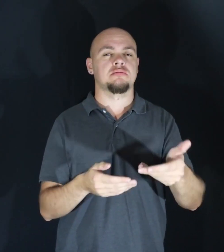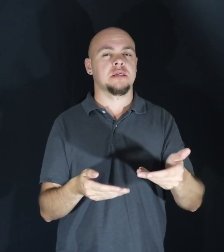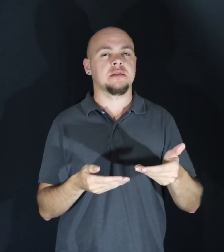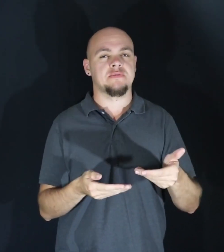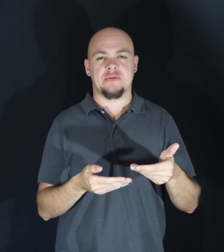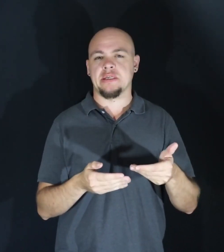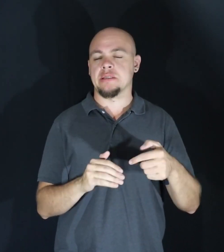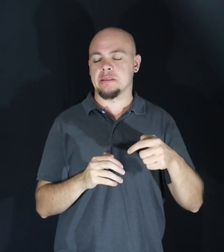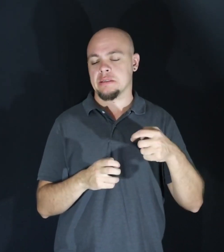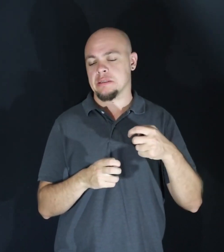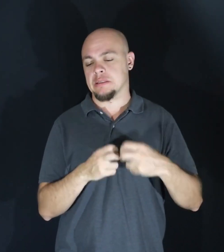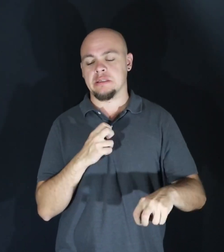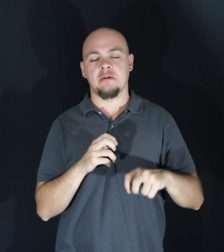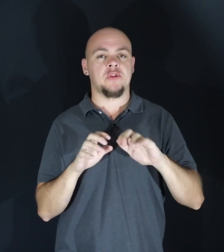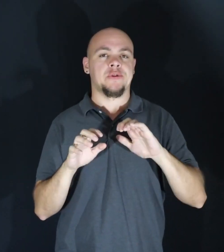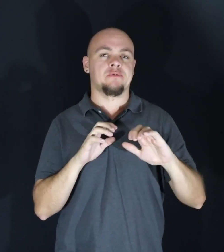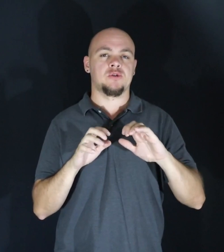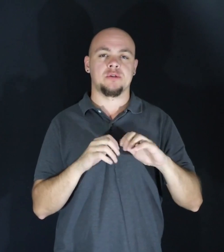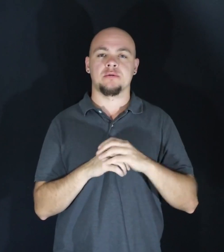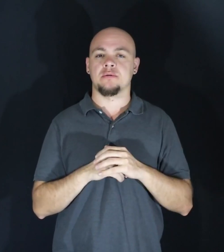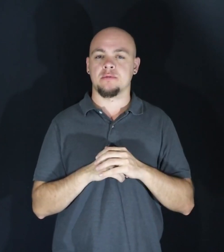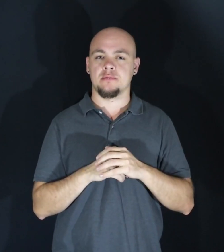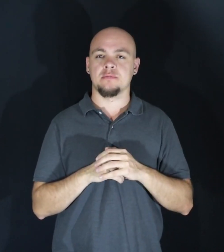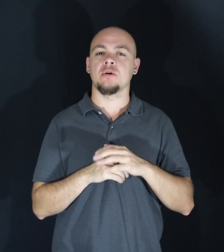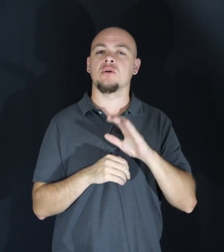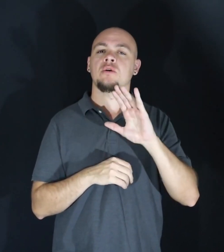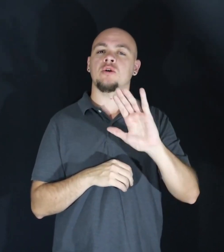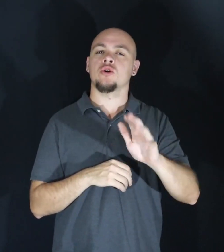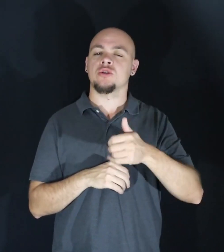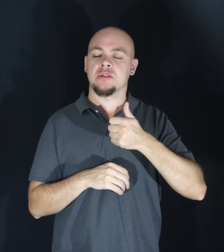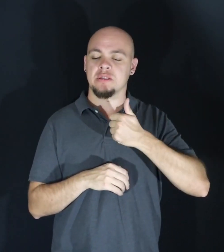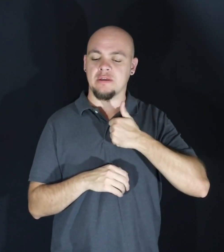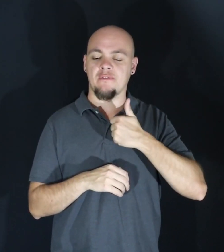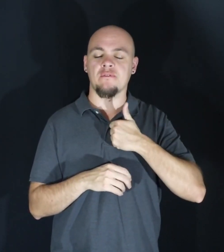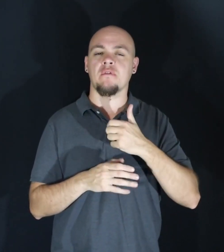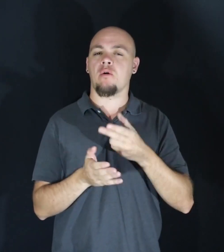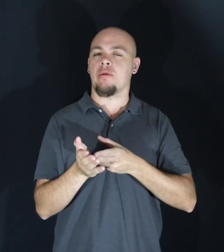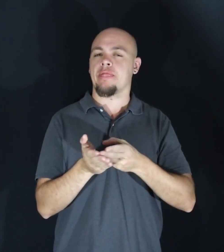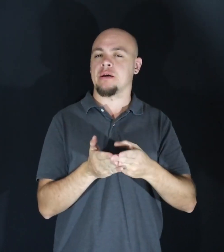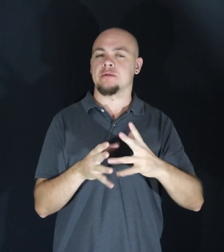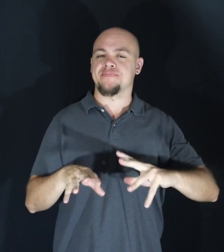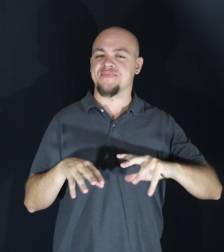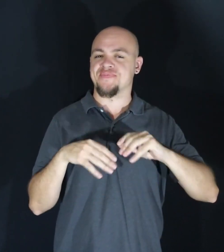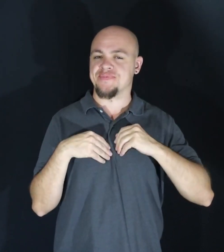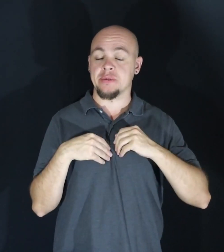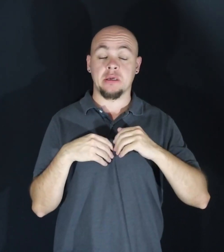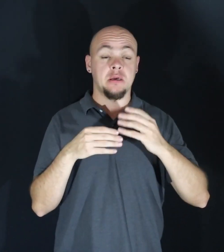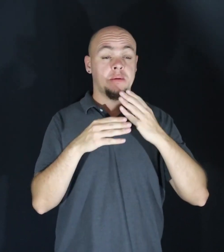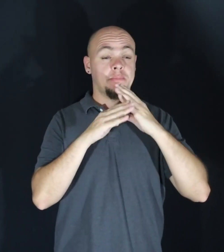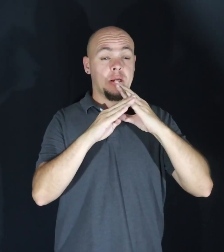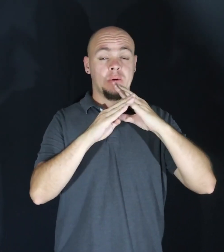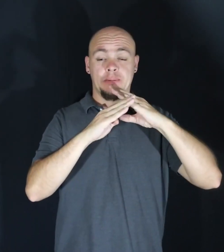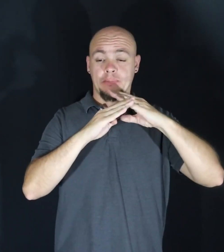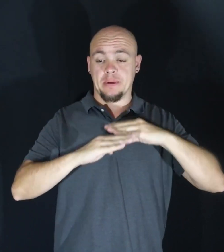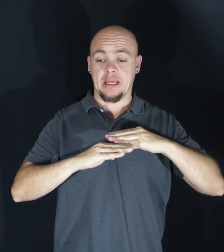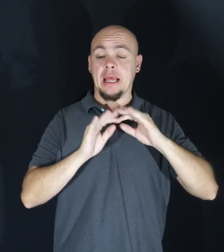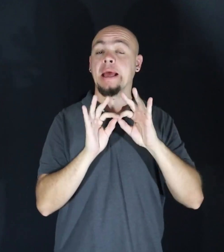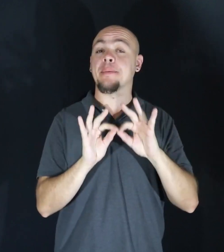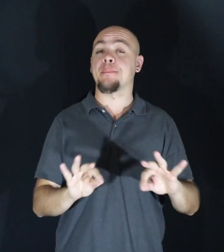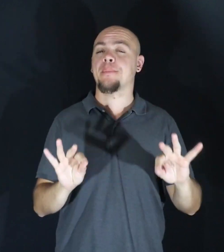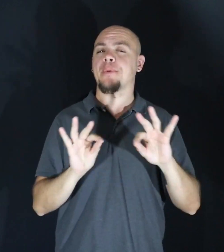difficult conversations, embrace your authentic self, break down barriers, and more importantly,